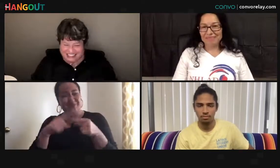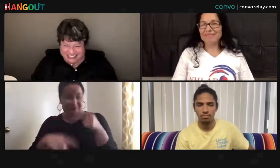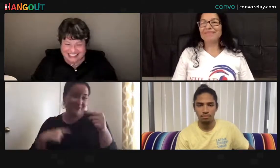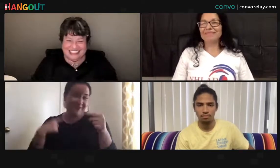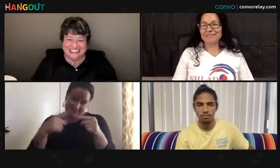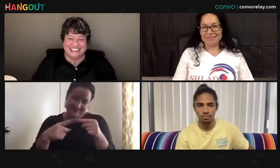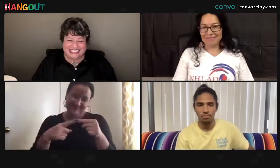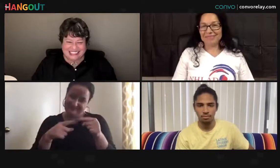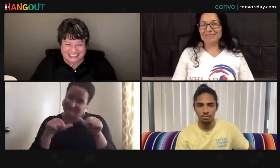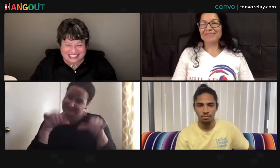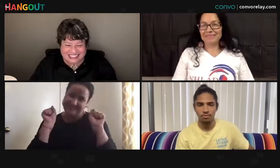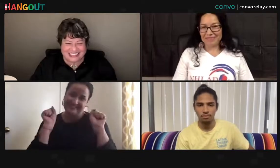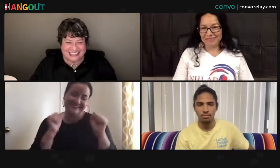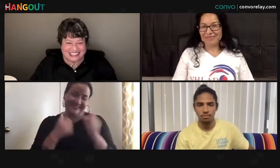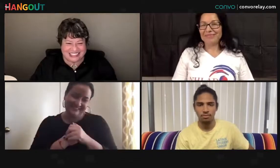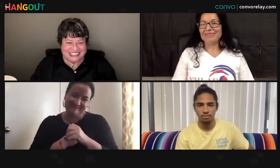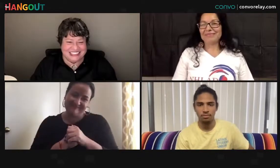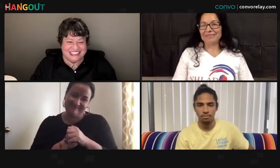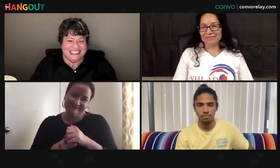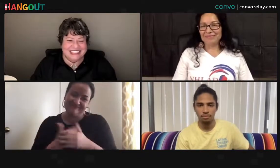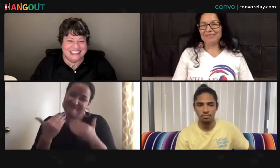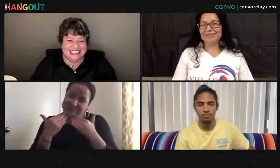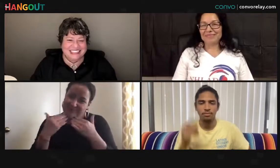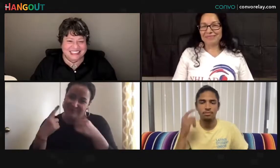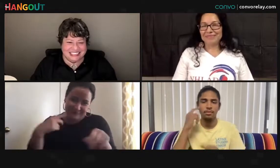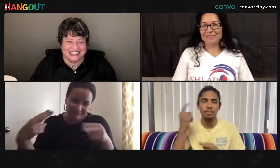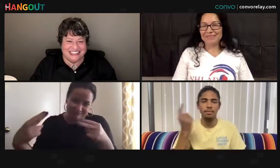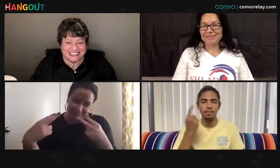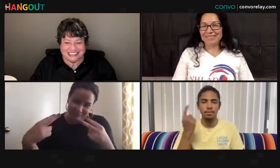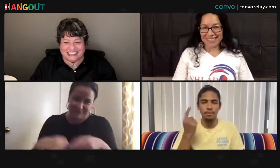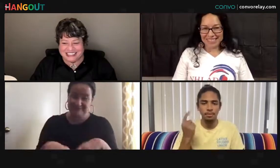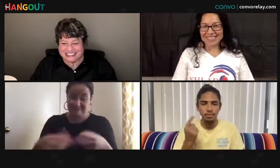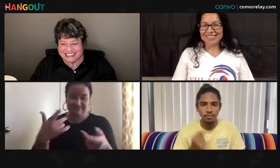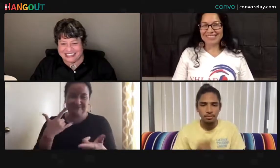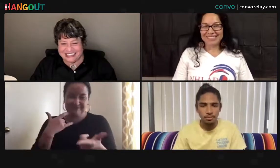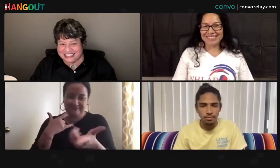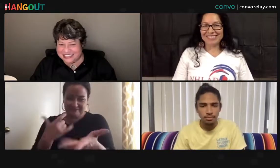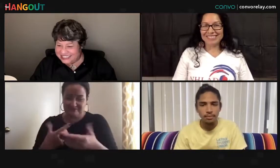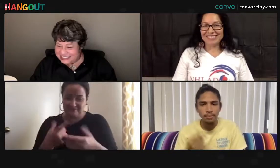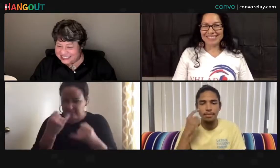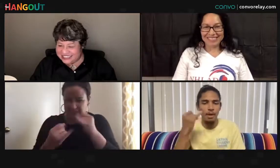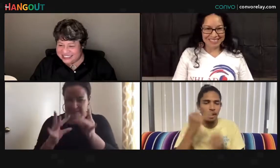thing. Please continue this work year round. Thank you for watching.